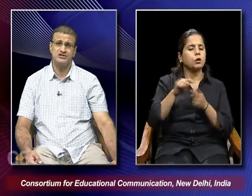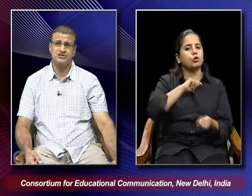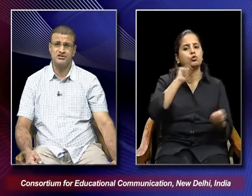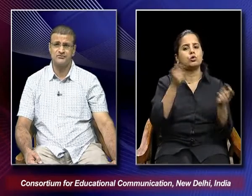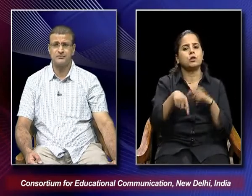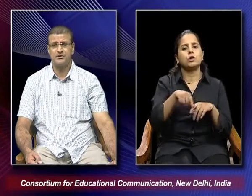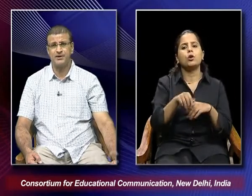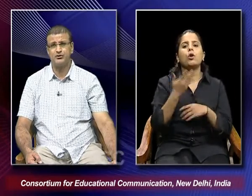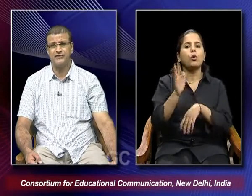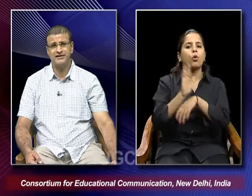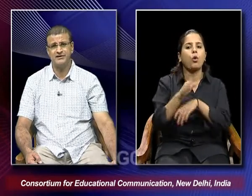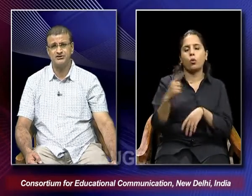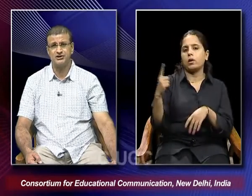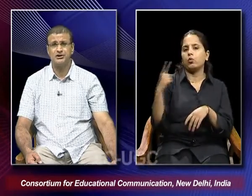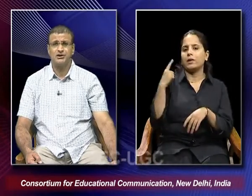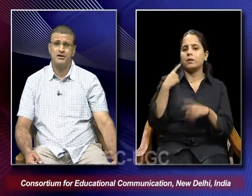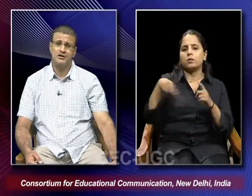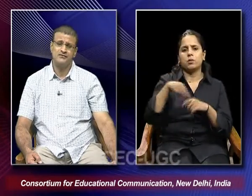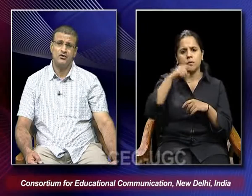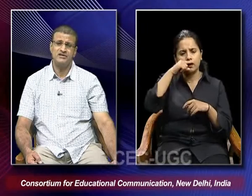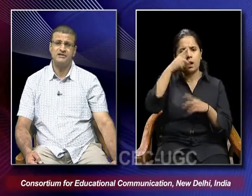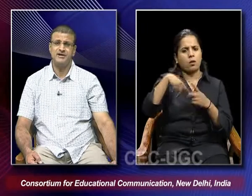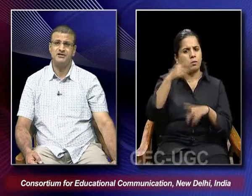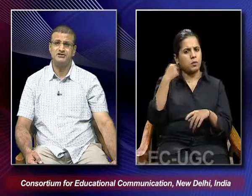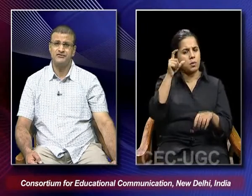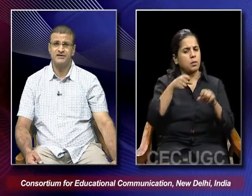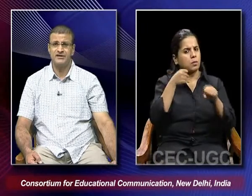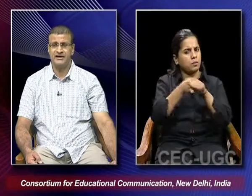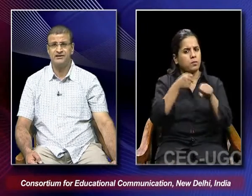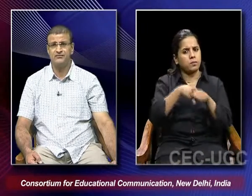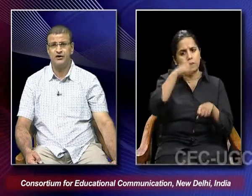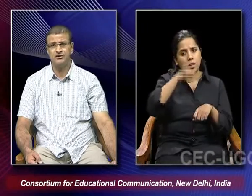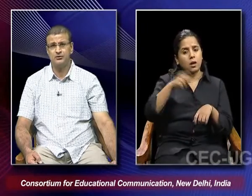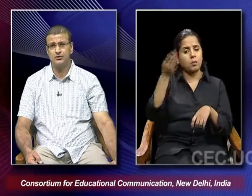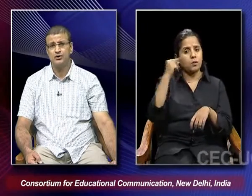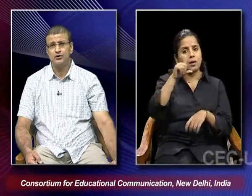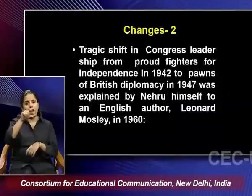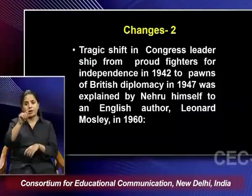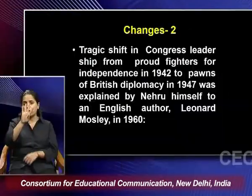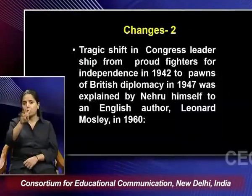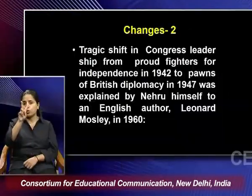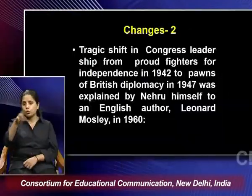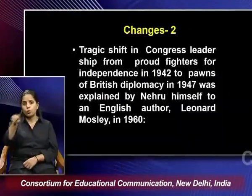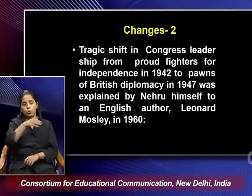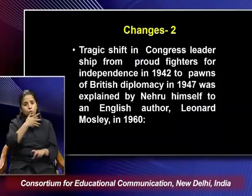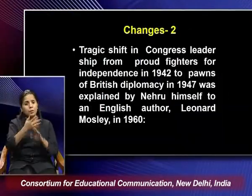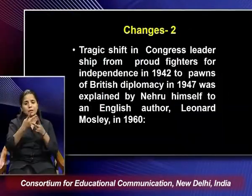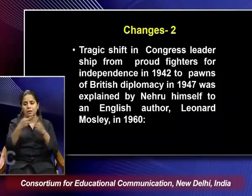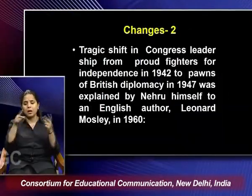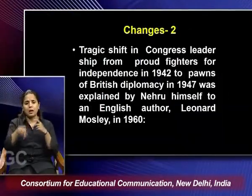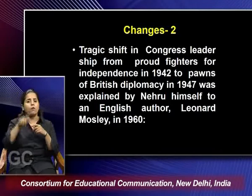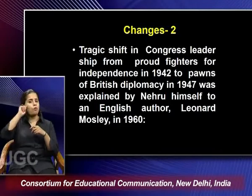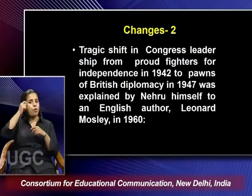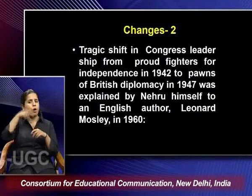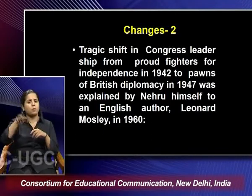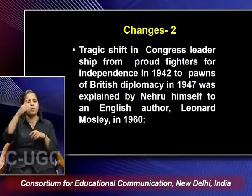Congress leadership from the proud fighters for the independence of India in 1942 to pawns of British diplomacy